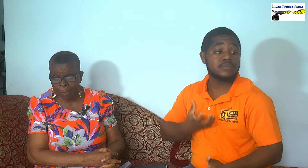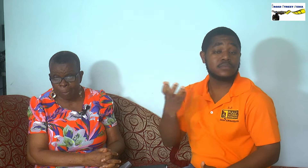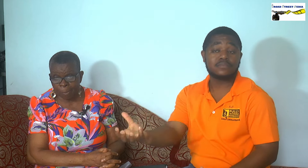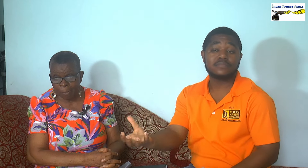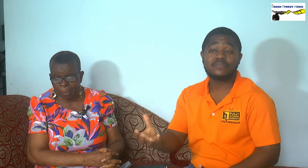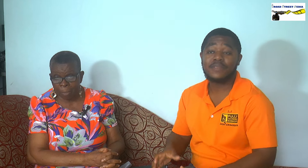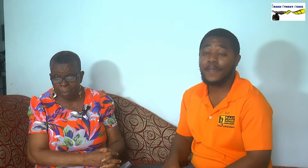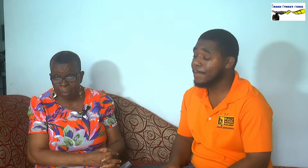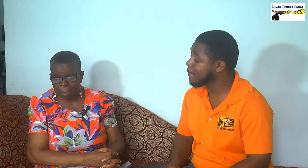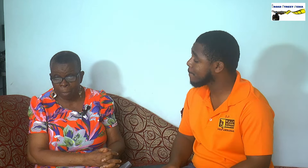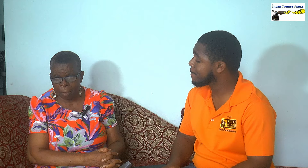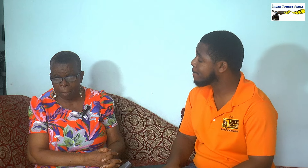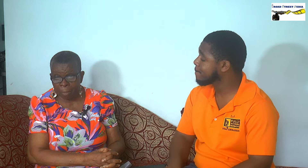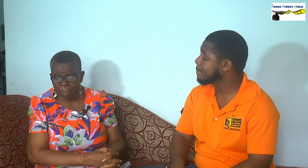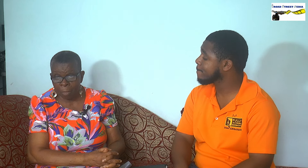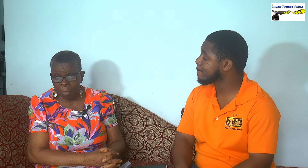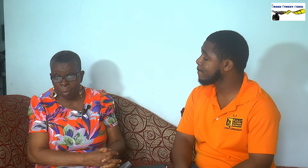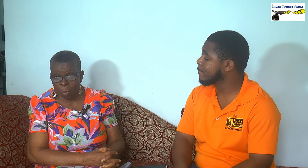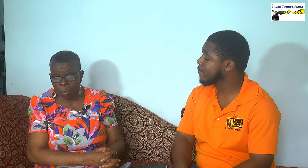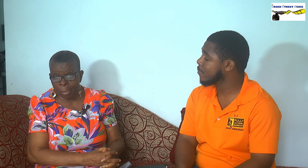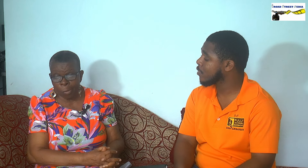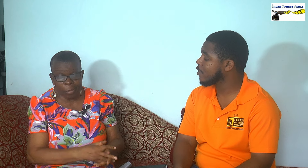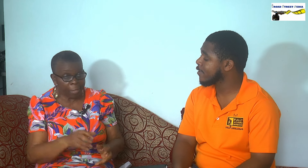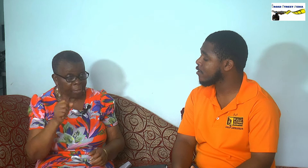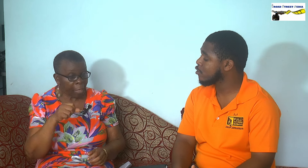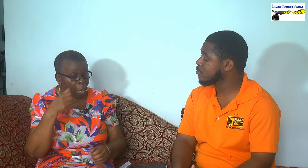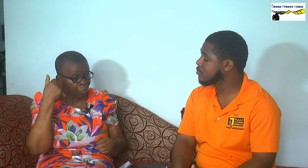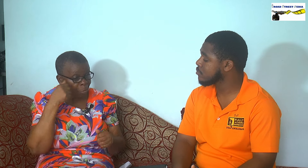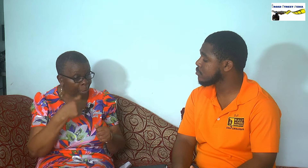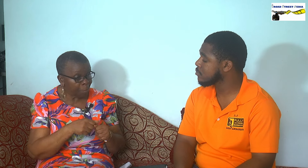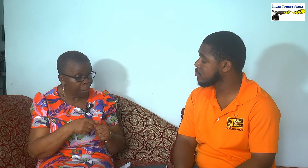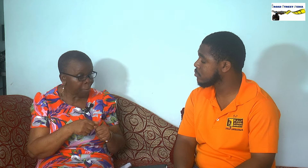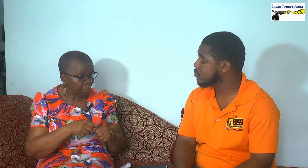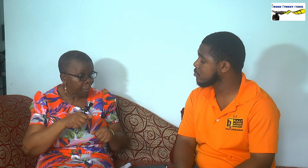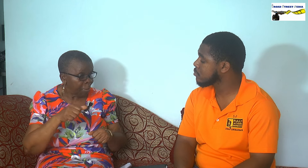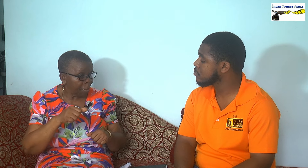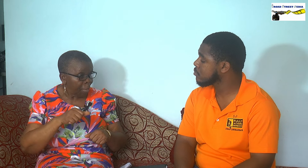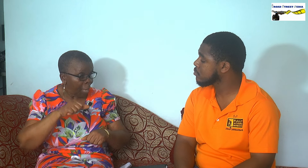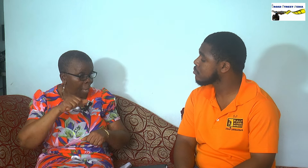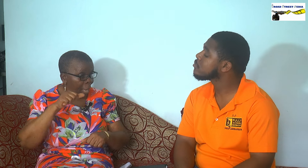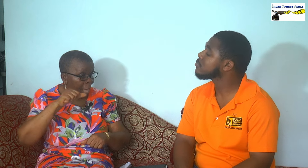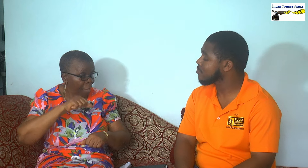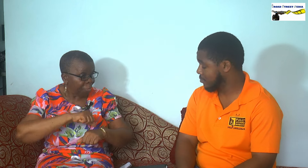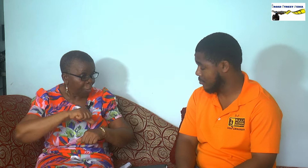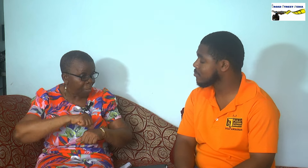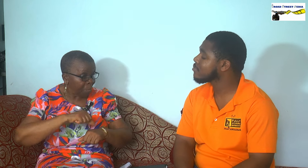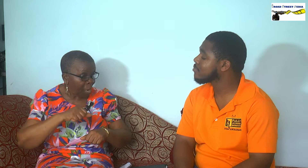person working at the school or anything else? Oh, yes. I remember Anthony